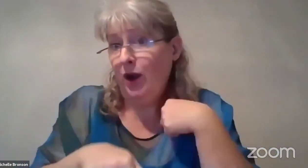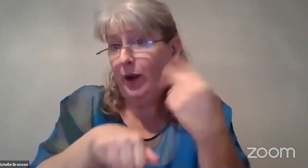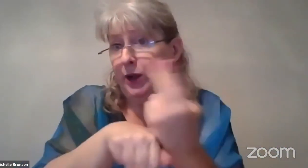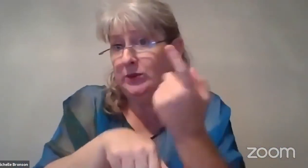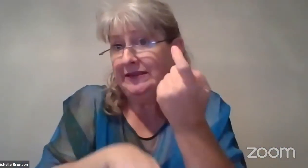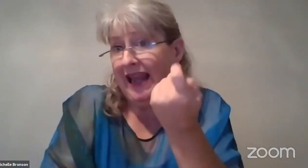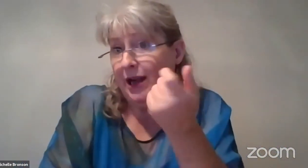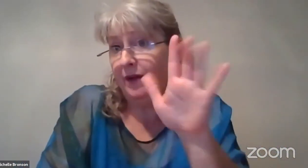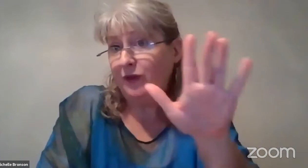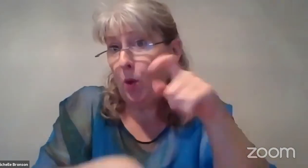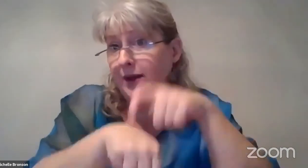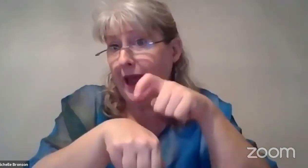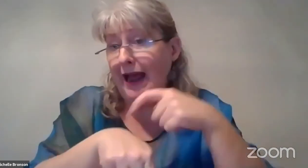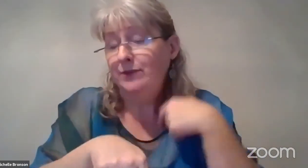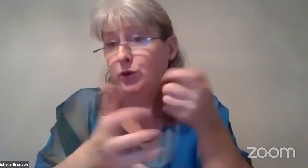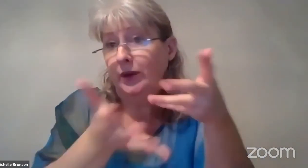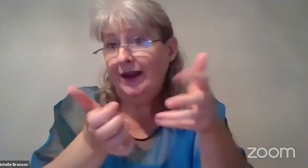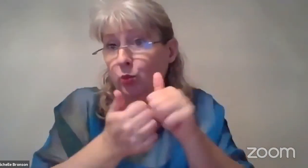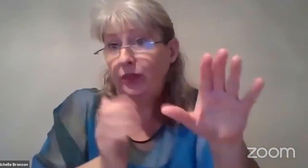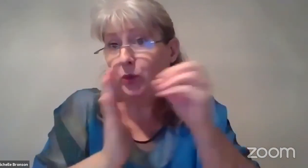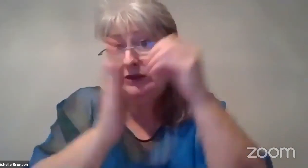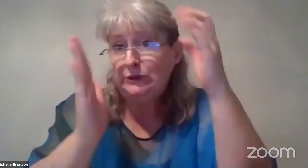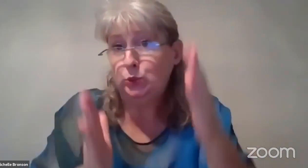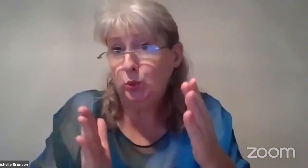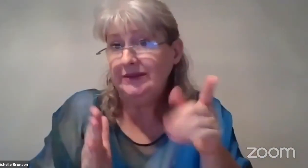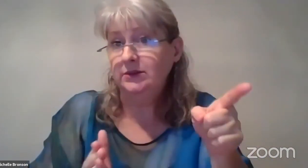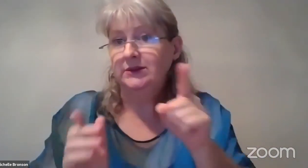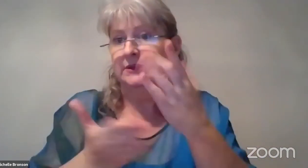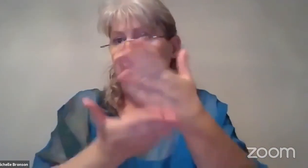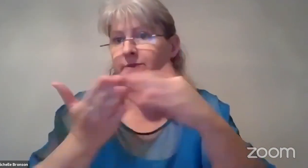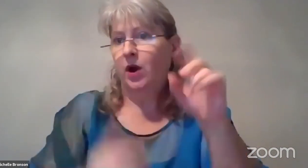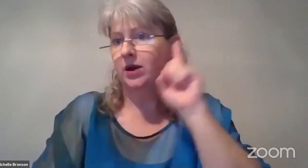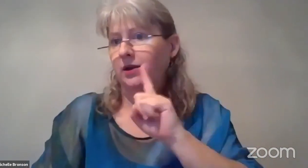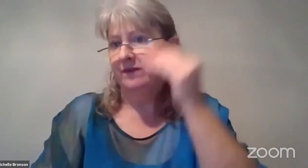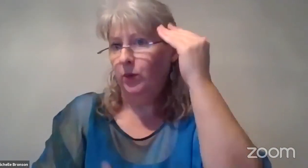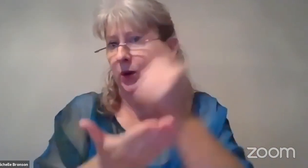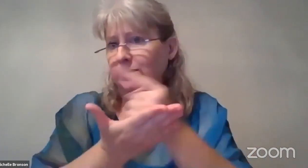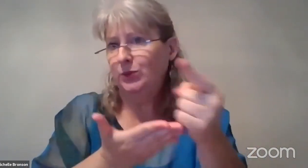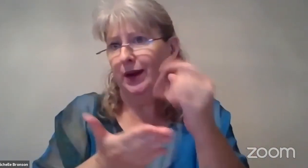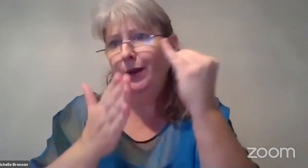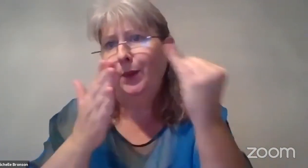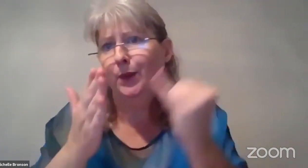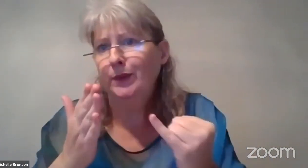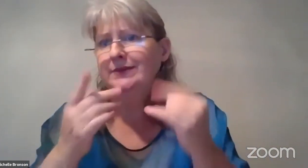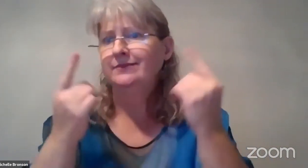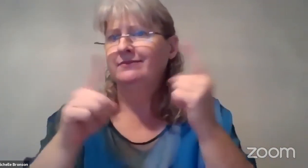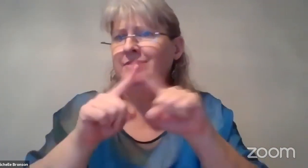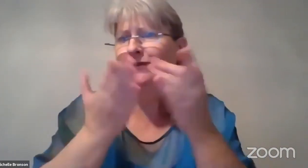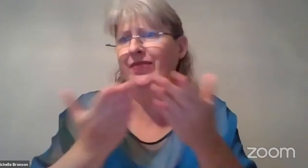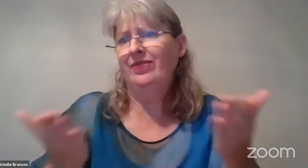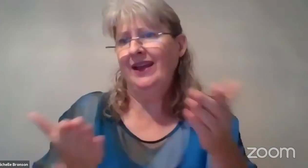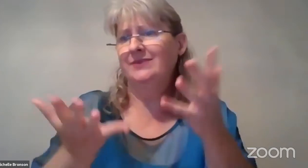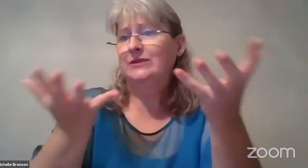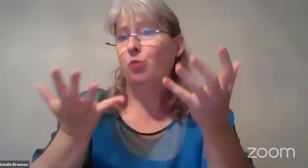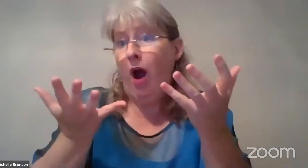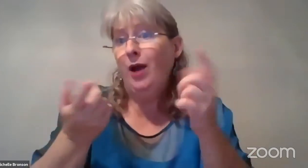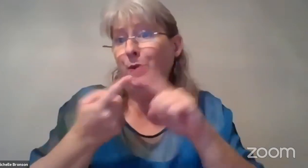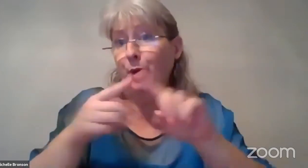trying to collaborate with them to use a small portion of that time to interact with the students, maybe with